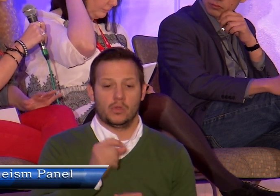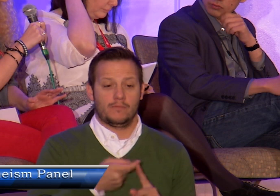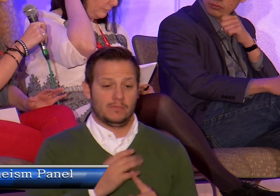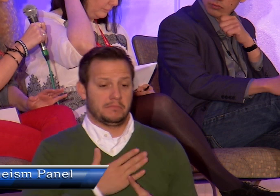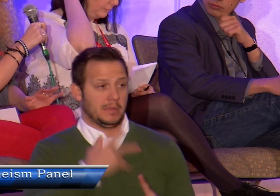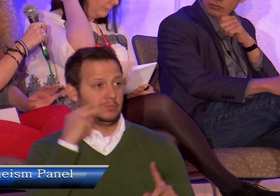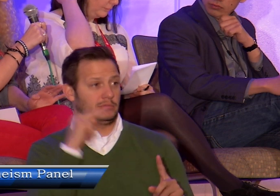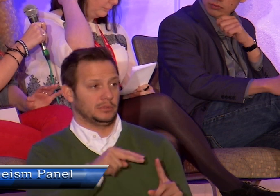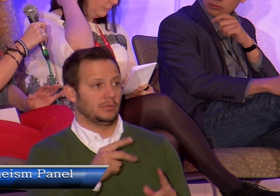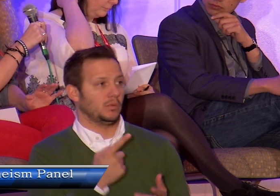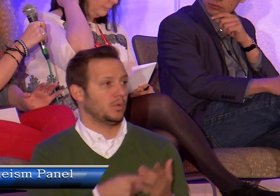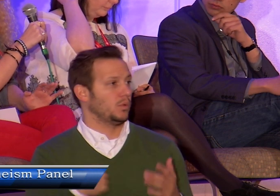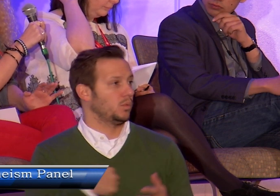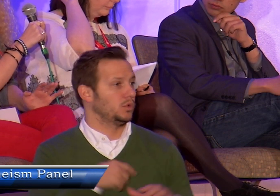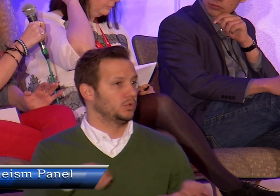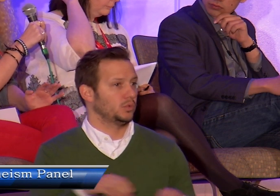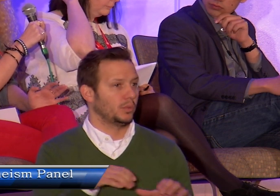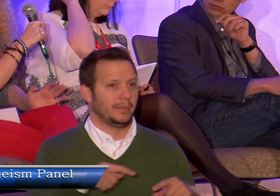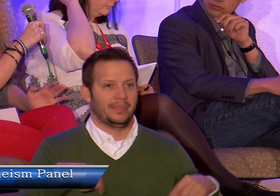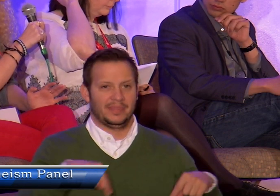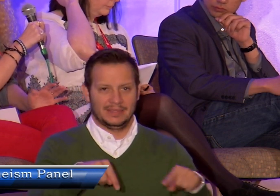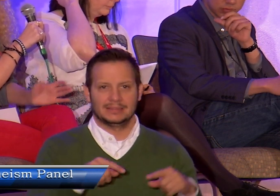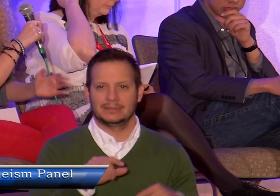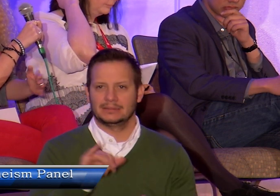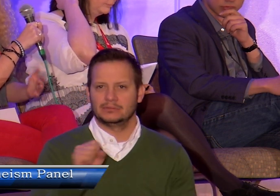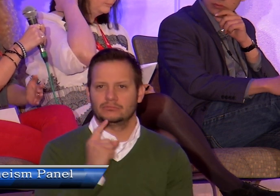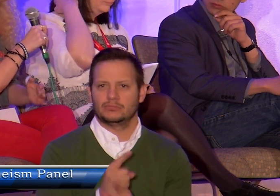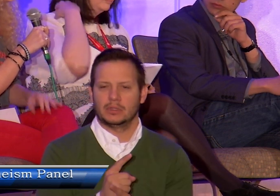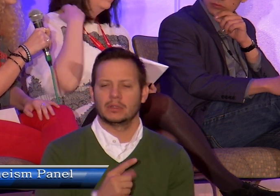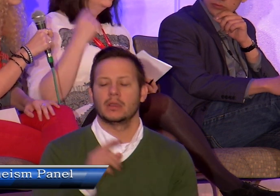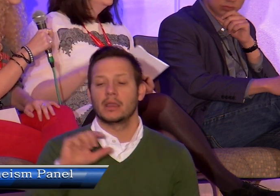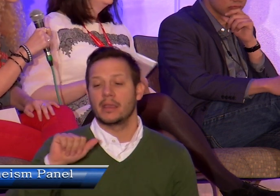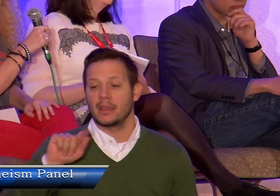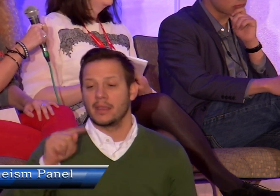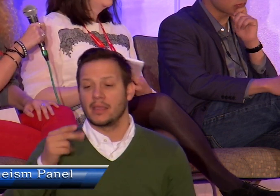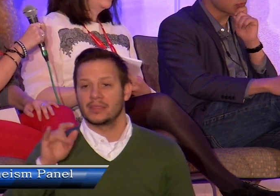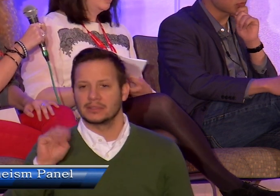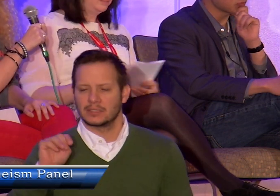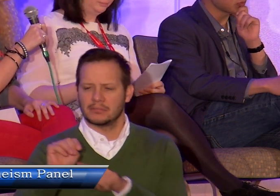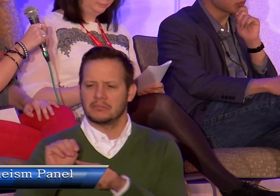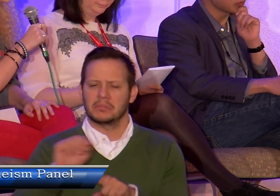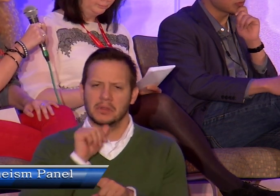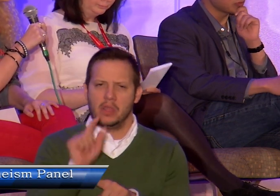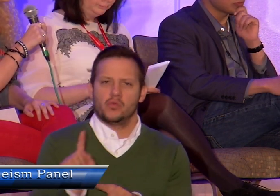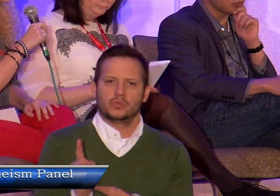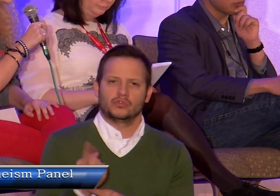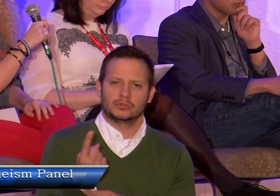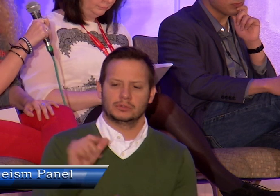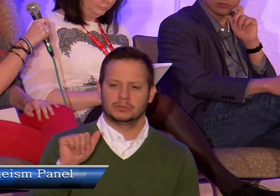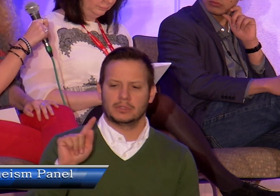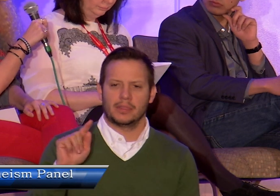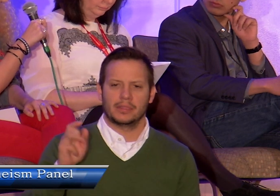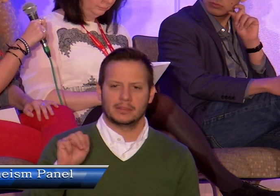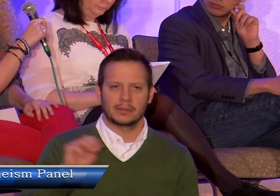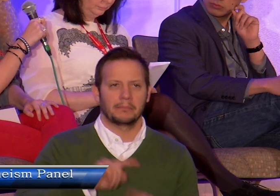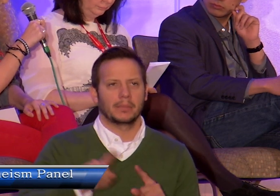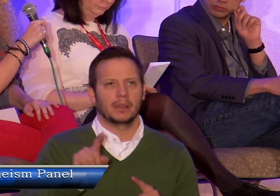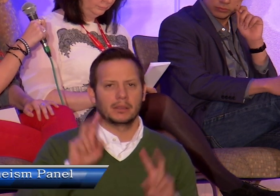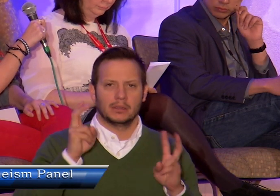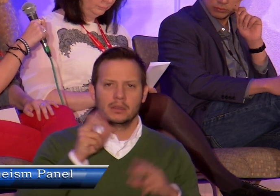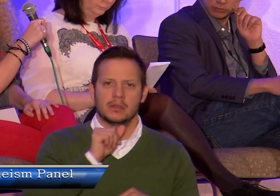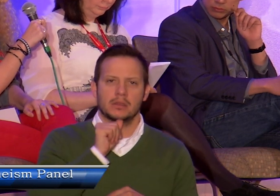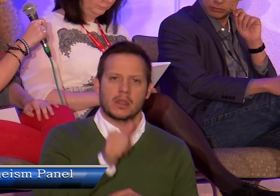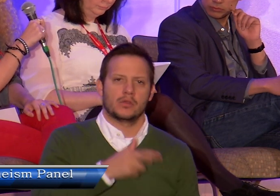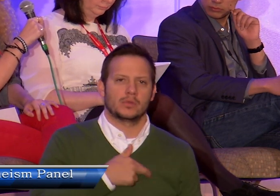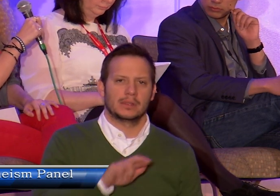that what we're doing is right, because atheism, and not necessarily atheism, but non-religious